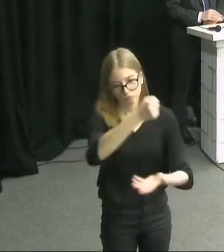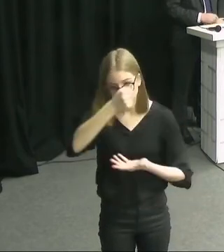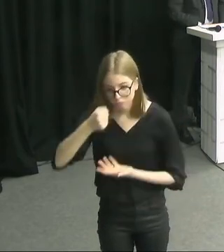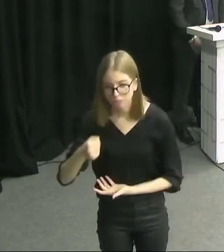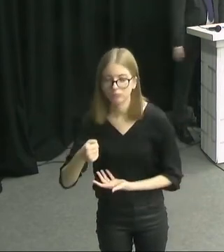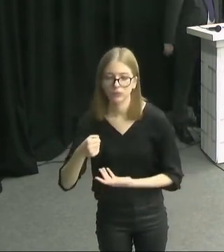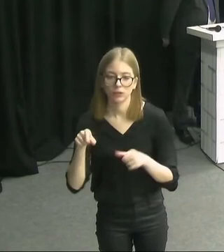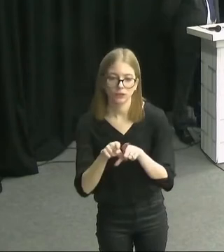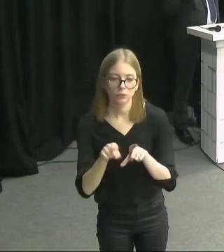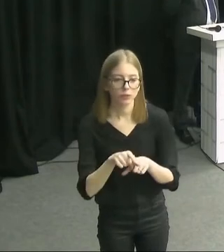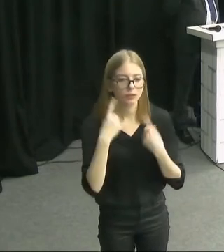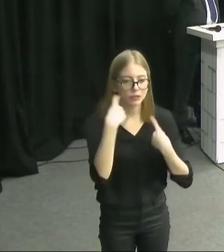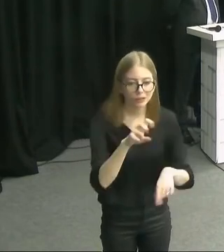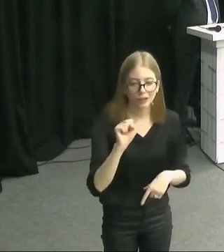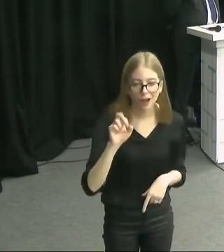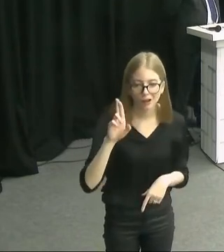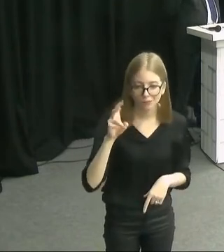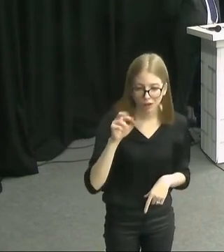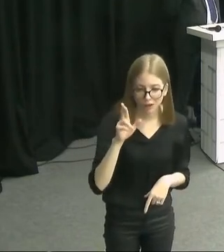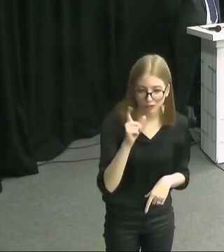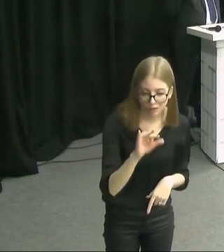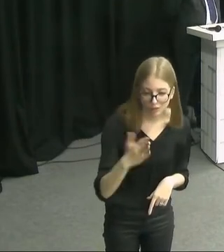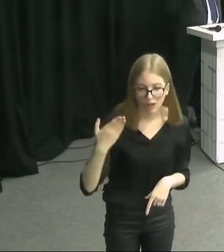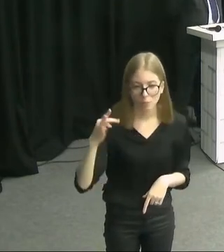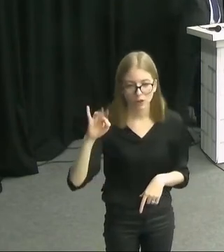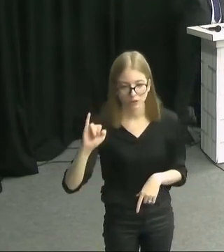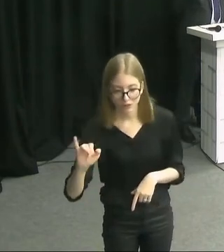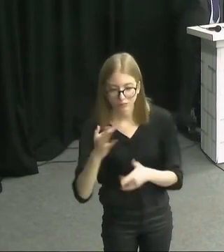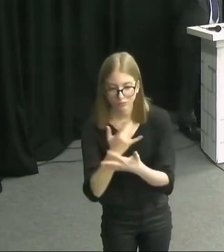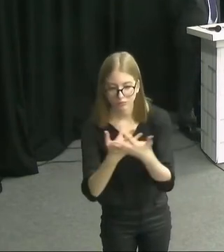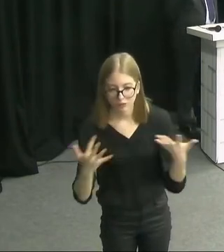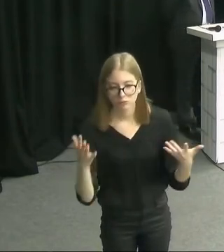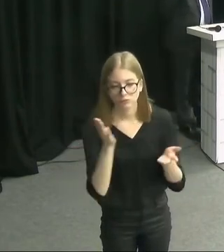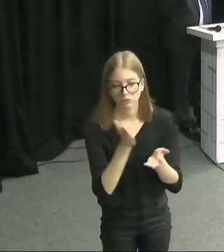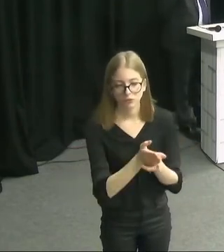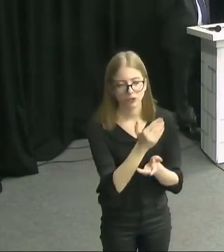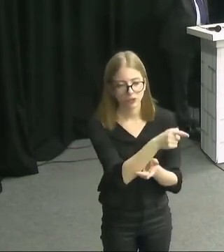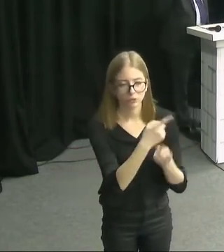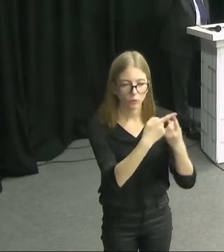receive a large part of the funding from the alumni, and even the biggest part of the funding.